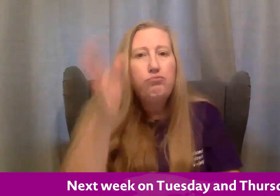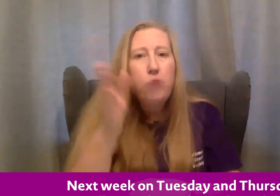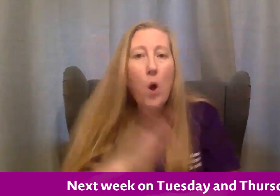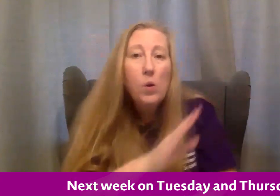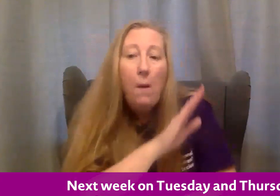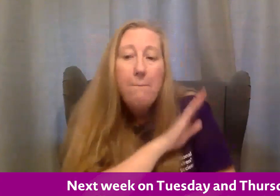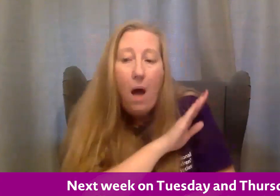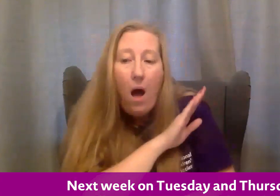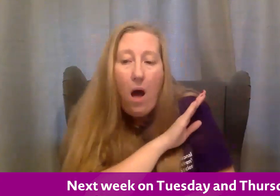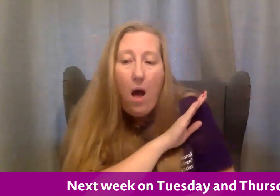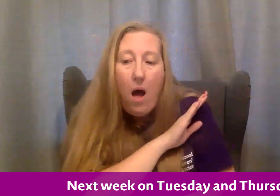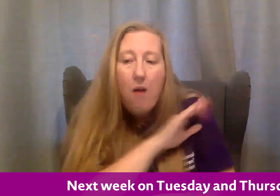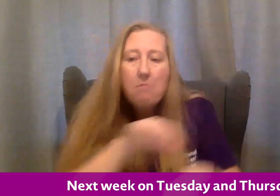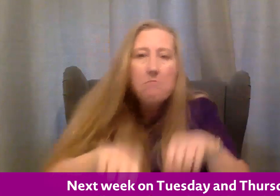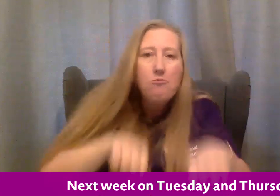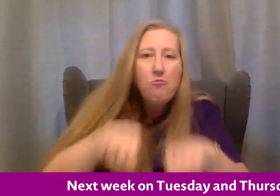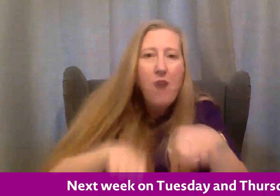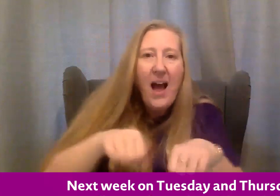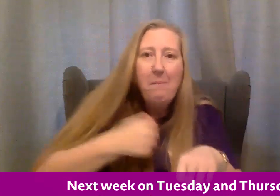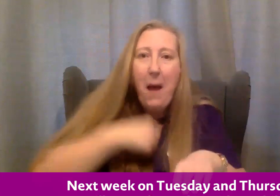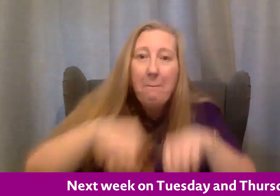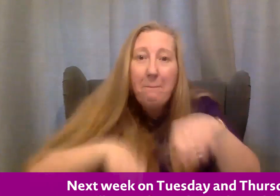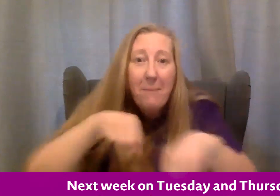I will go to the park. To ride my bike.